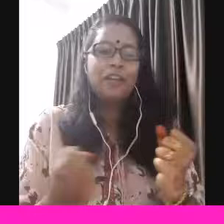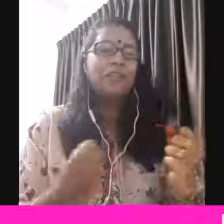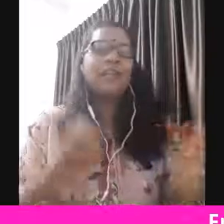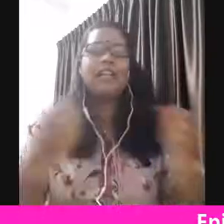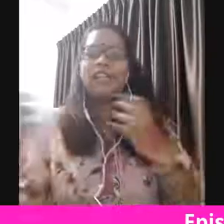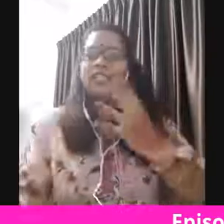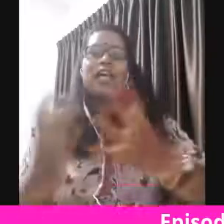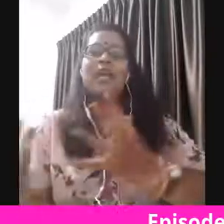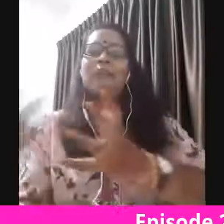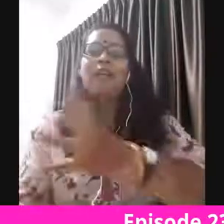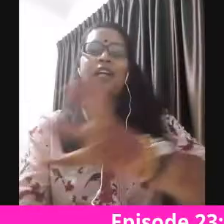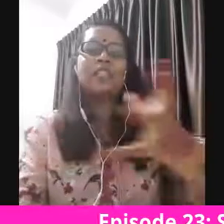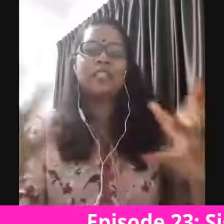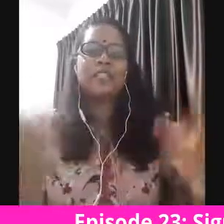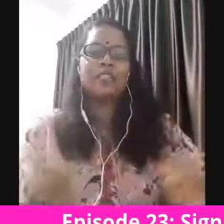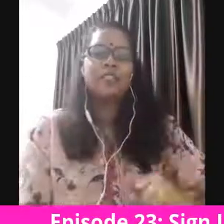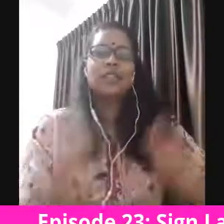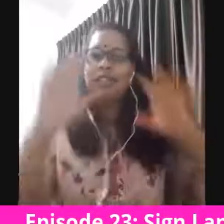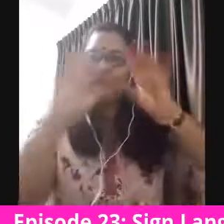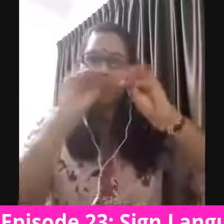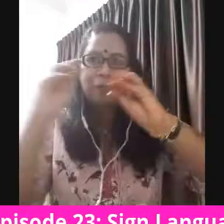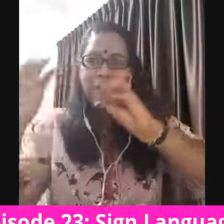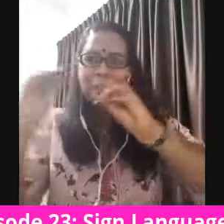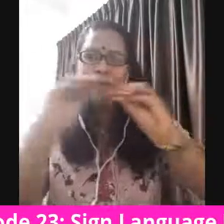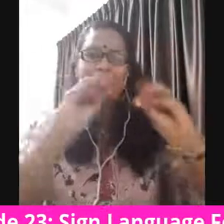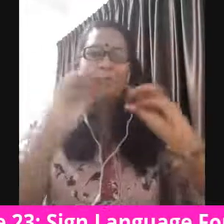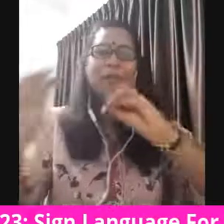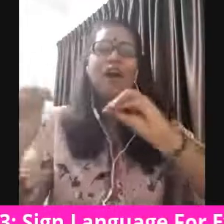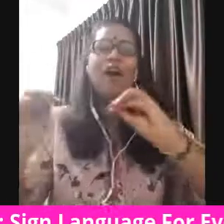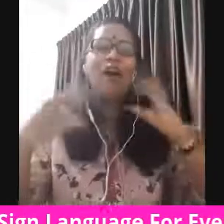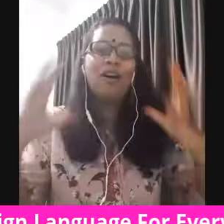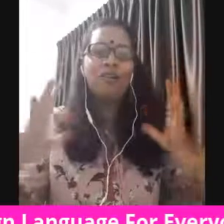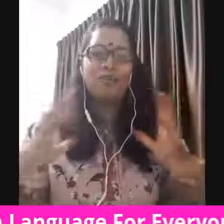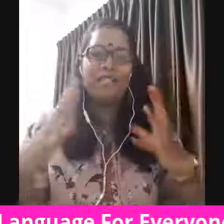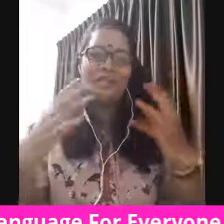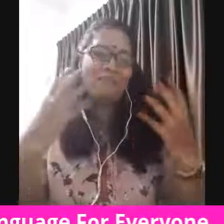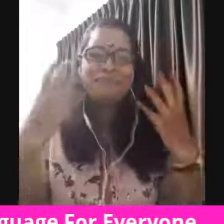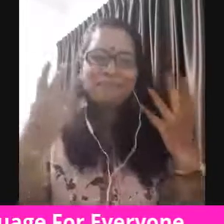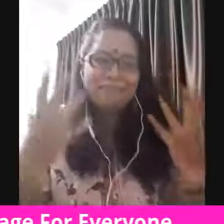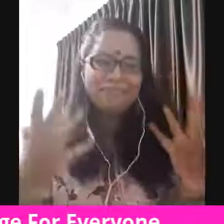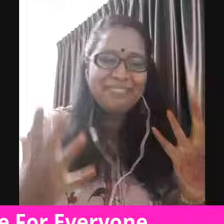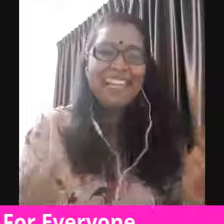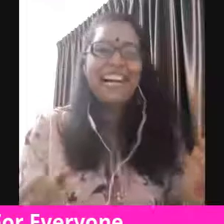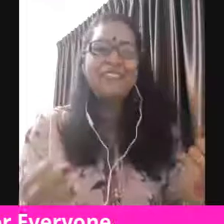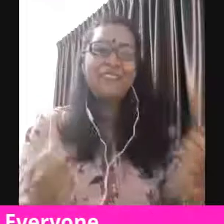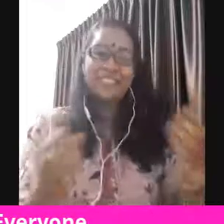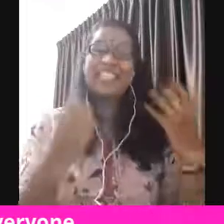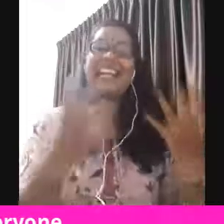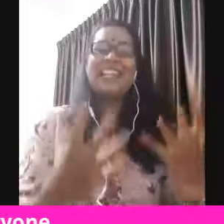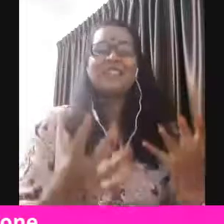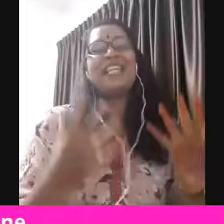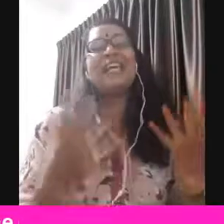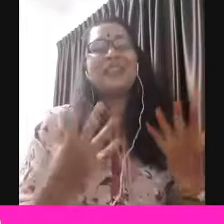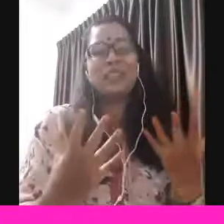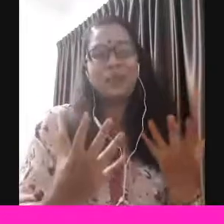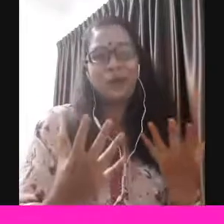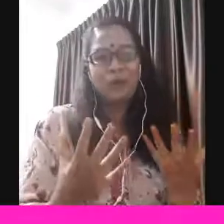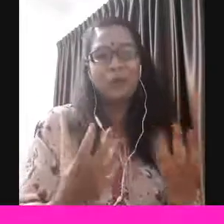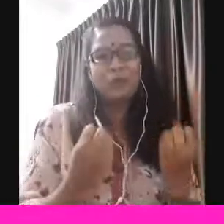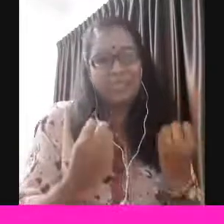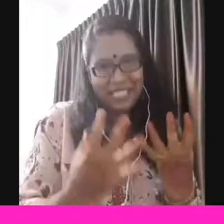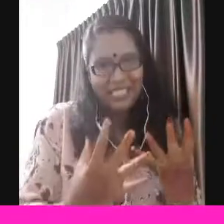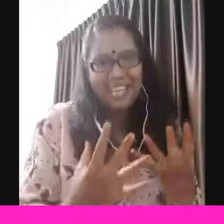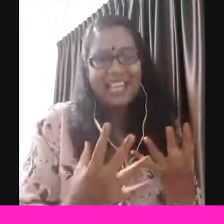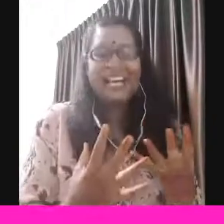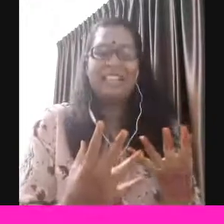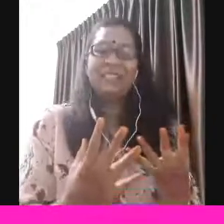class, we will share among our teachers. Blah, blah, blah, blah, blah, blah, blah, blah, blah, blah. All we because in class we cannot show